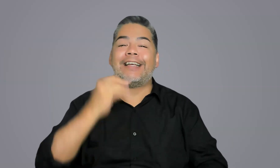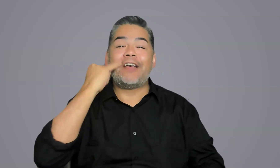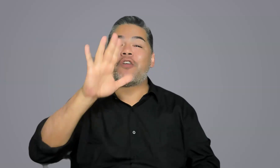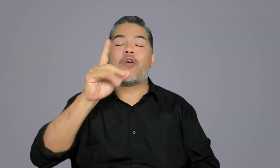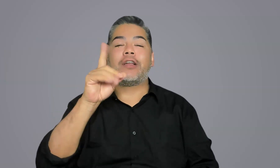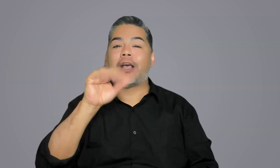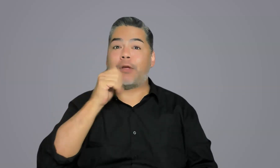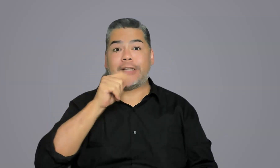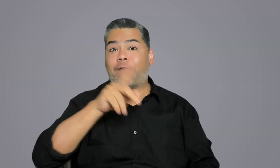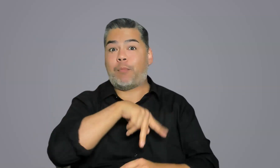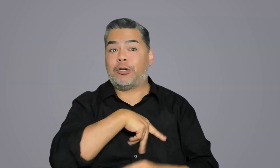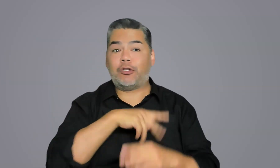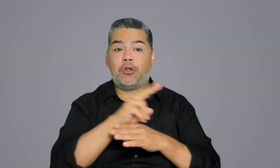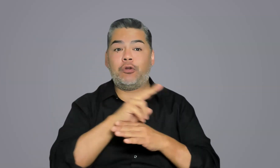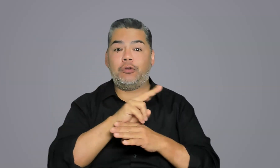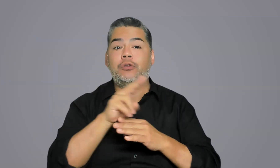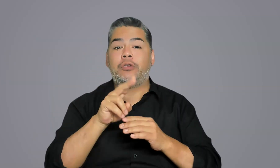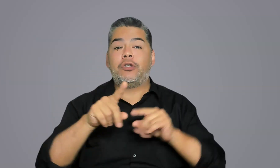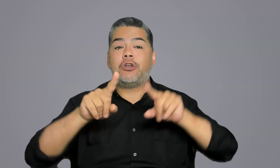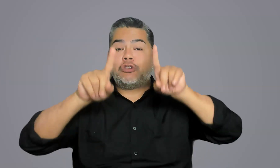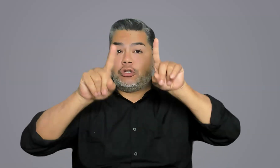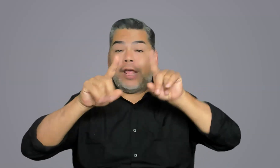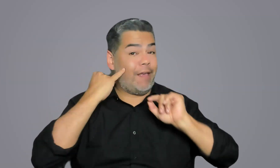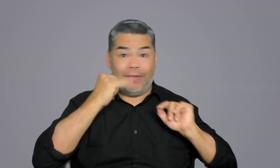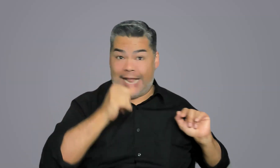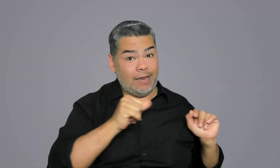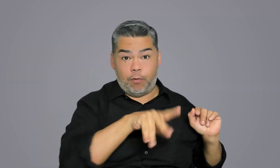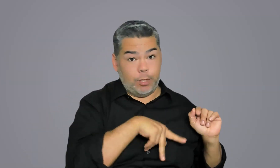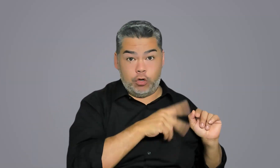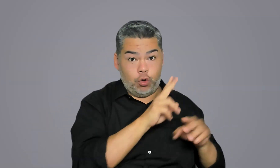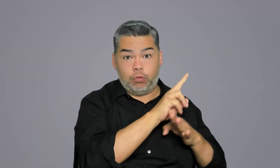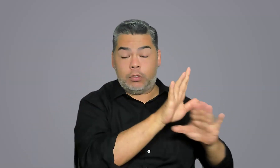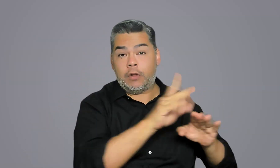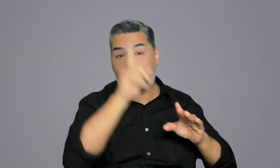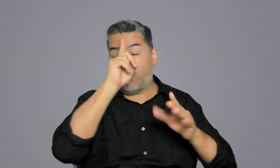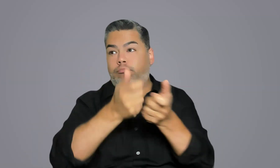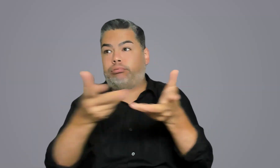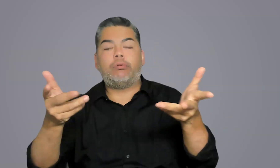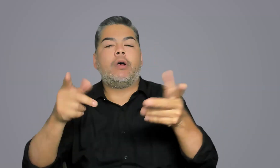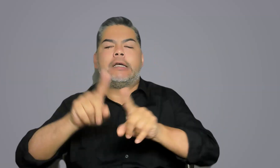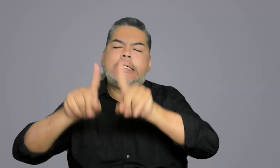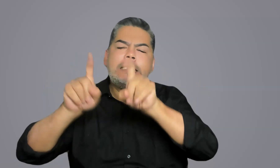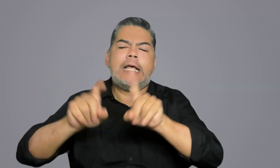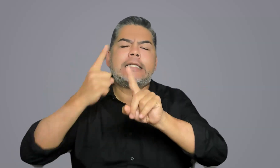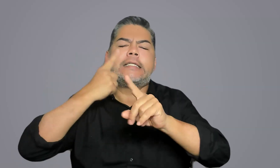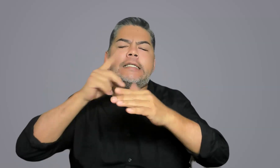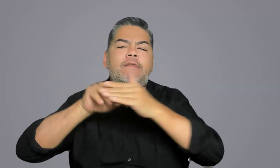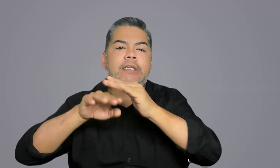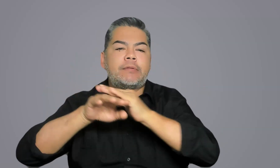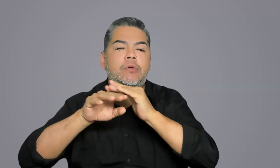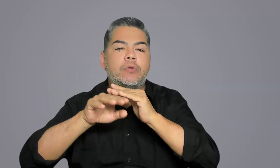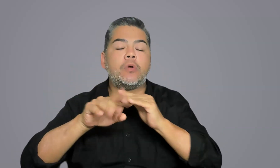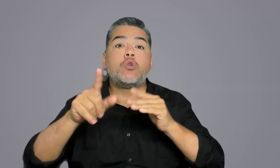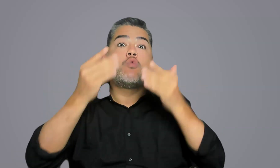yourself, it should be tested and verified to make sure it is accessible. You don't necessarily know where that document's going to end